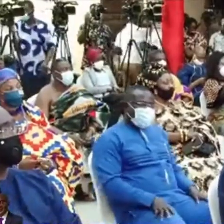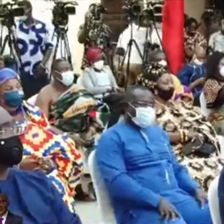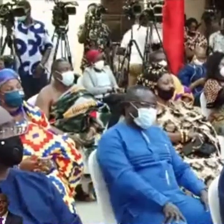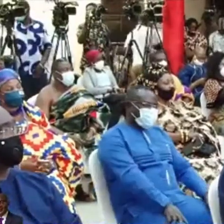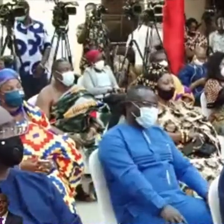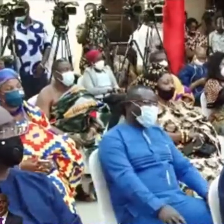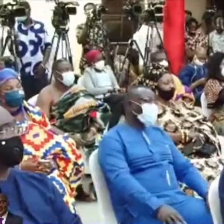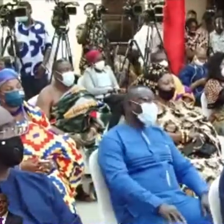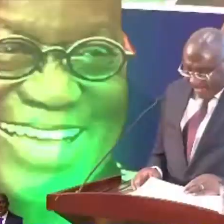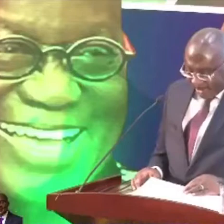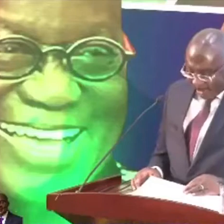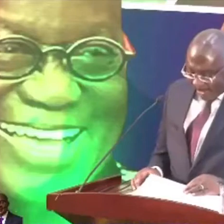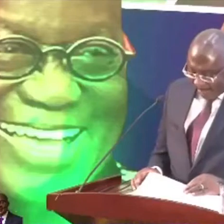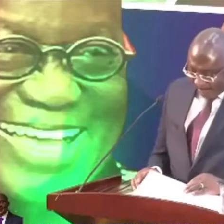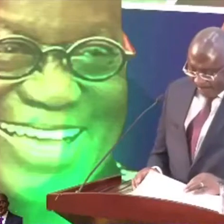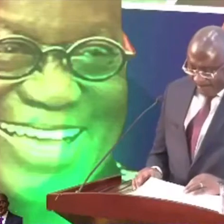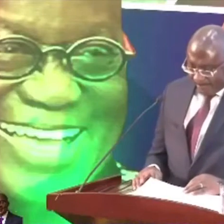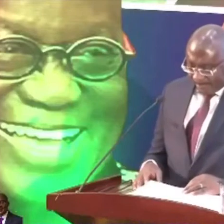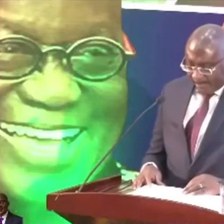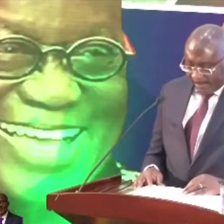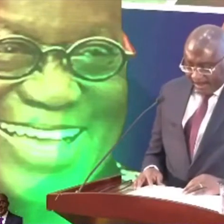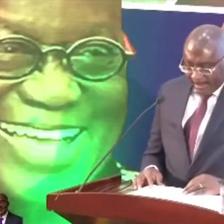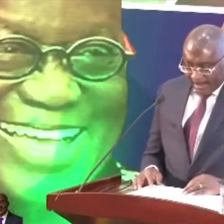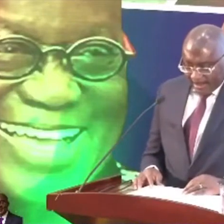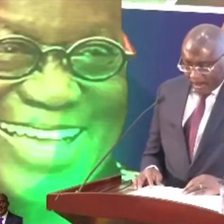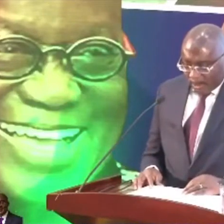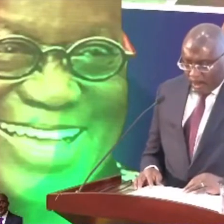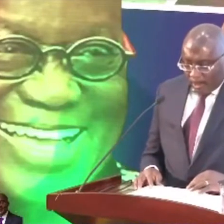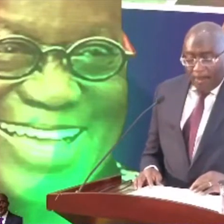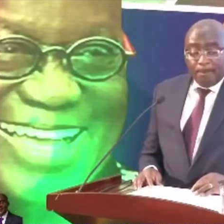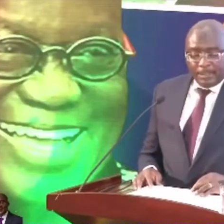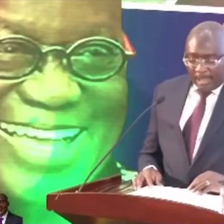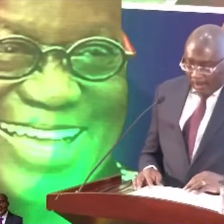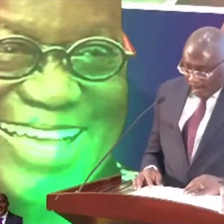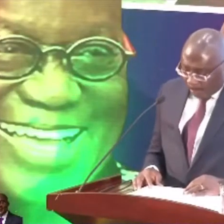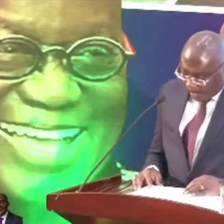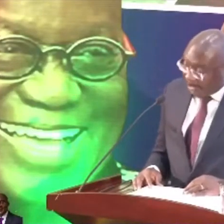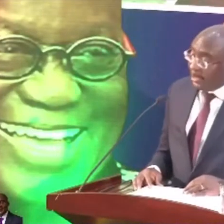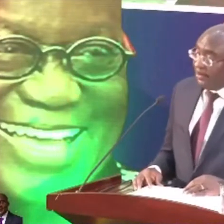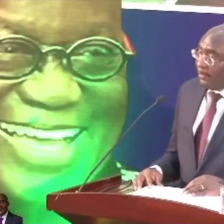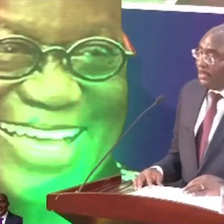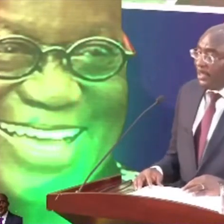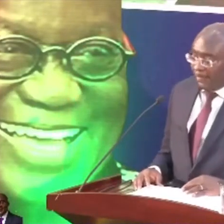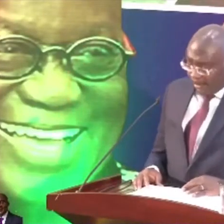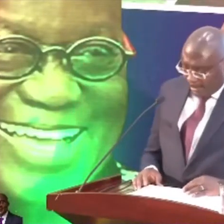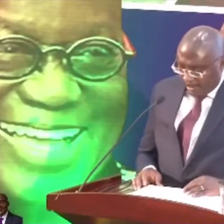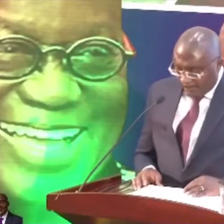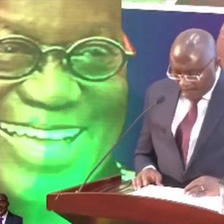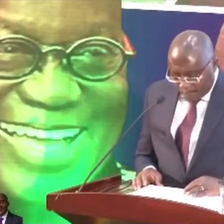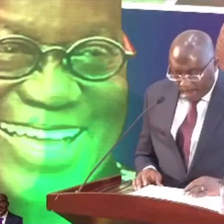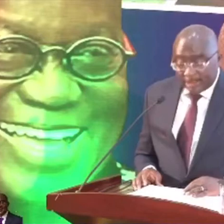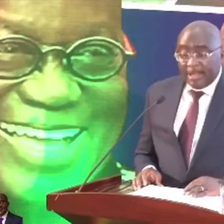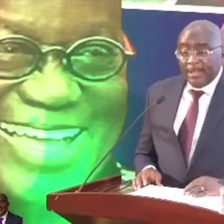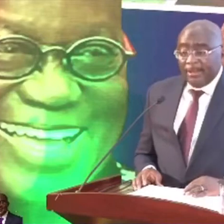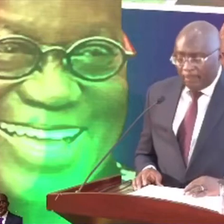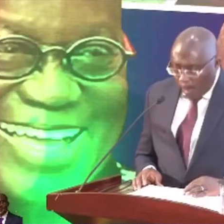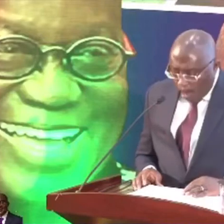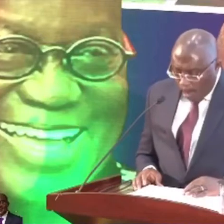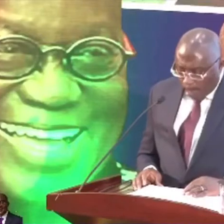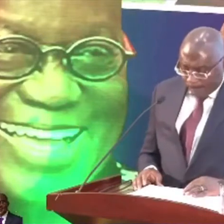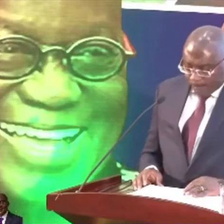it tells you of things to come. So to accomplish our objective of delivering infrastructure